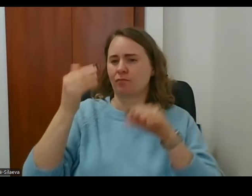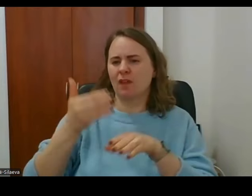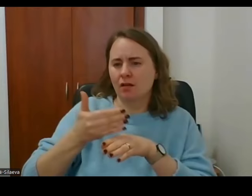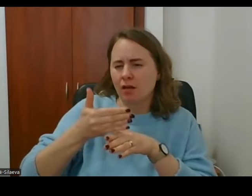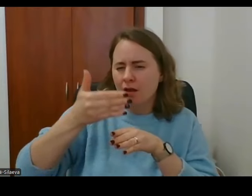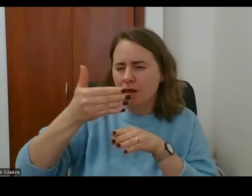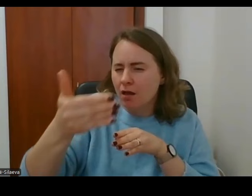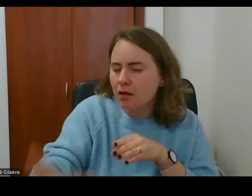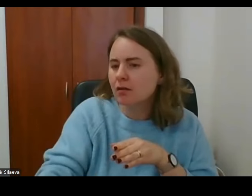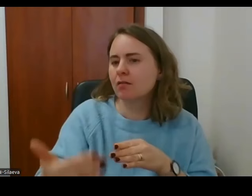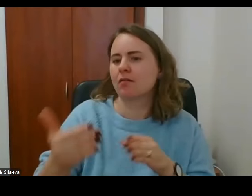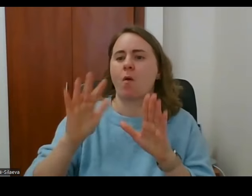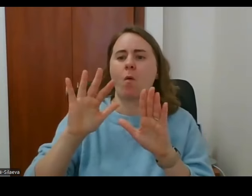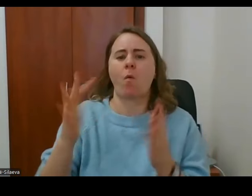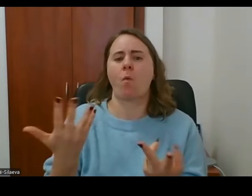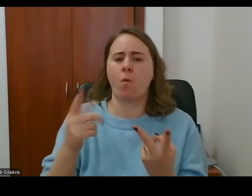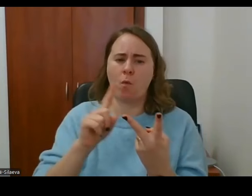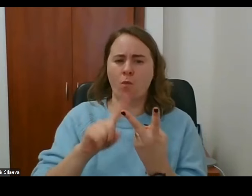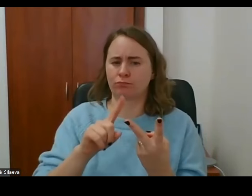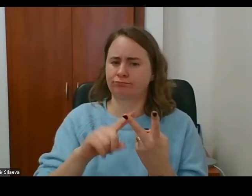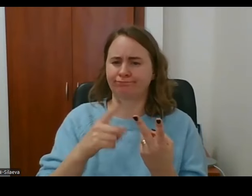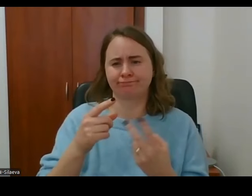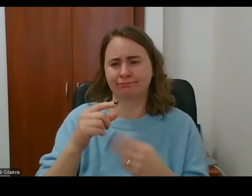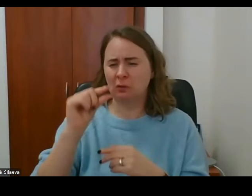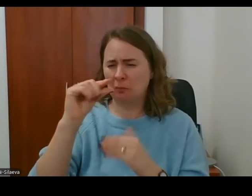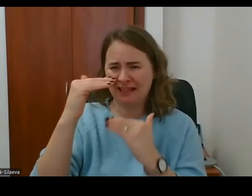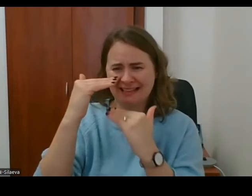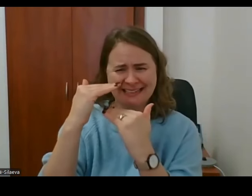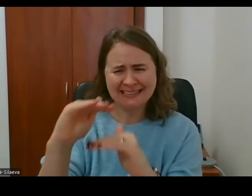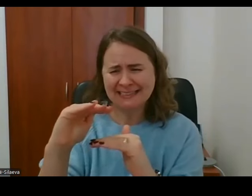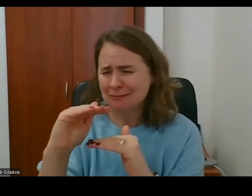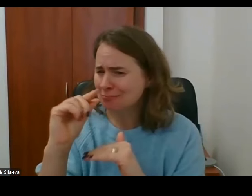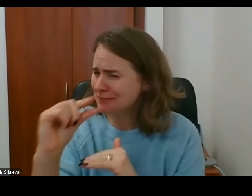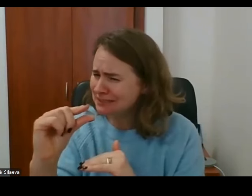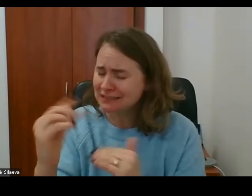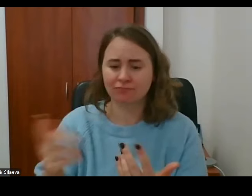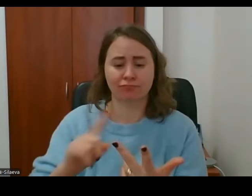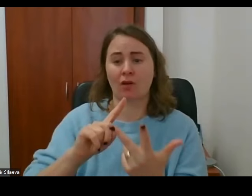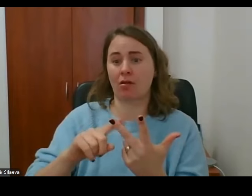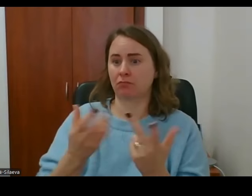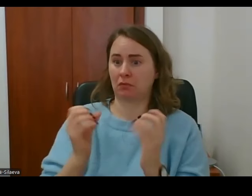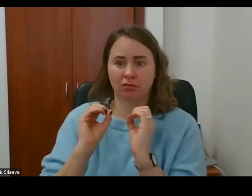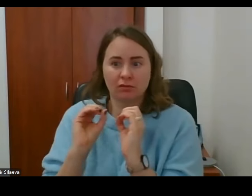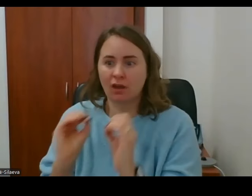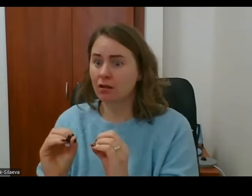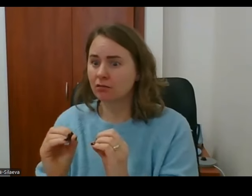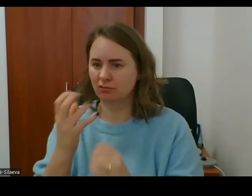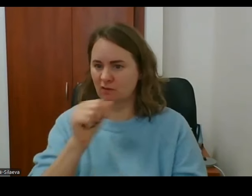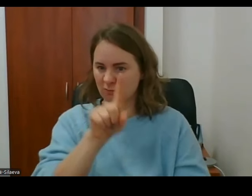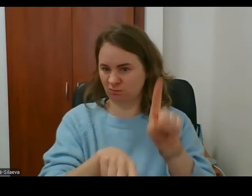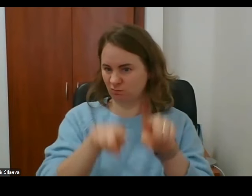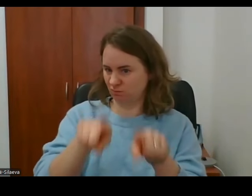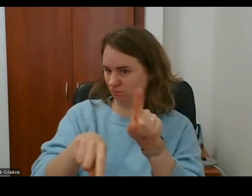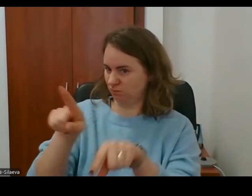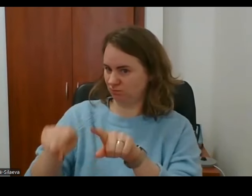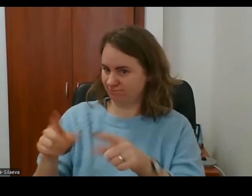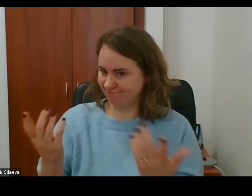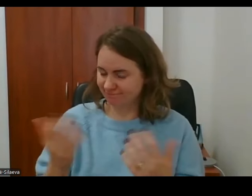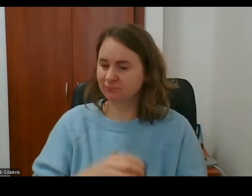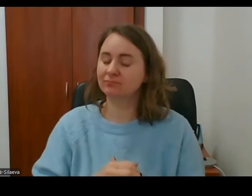they struggle with language because their access to language is later. Also, it's very limited access to the